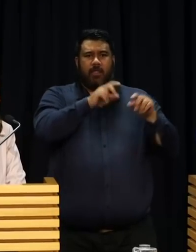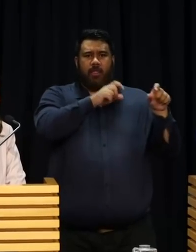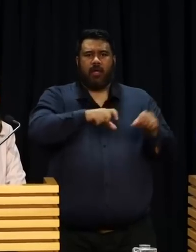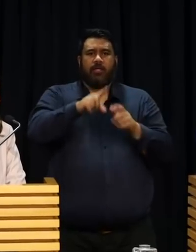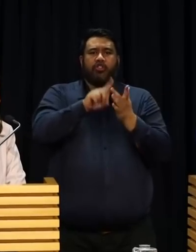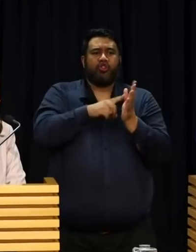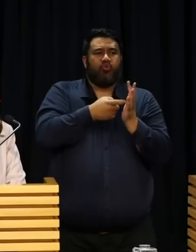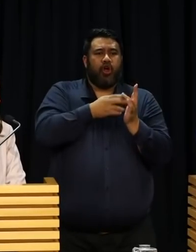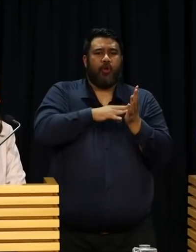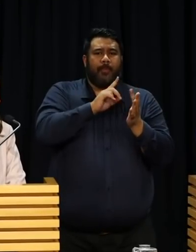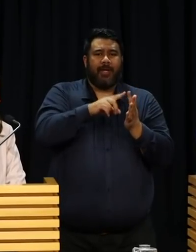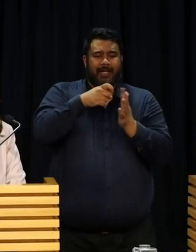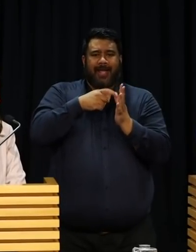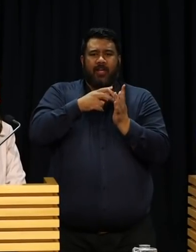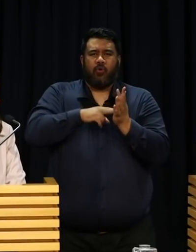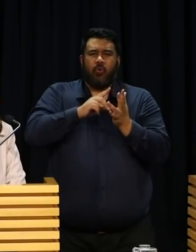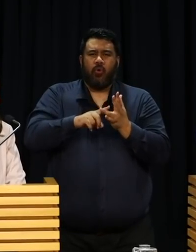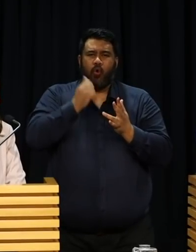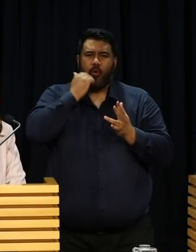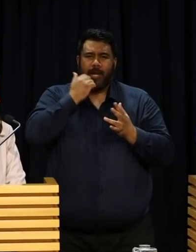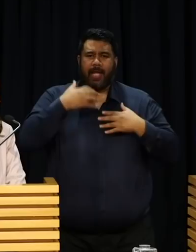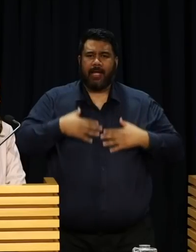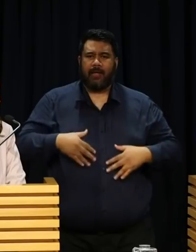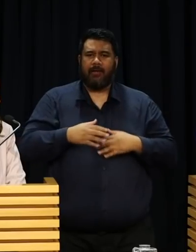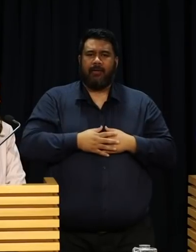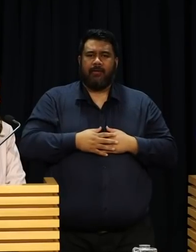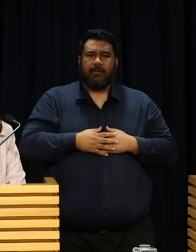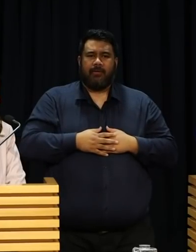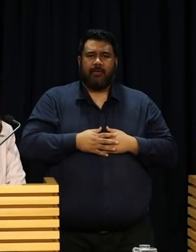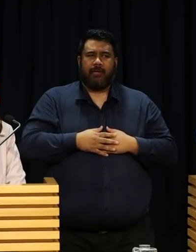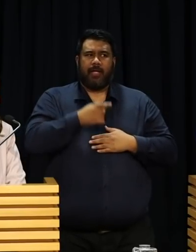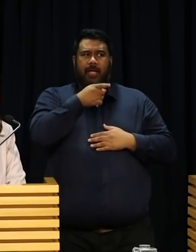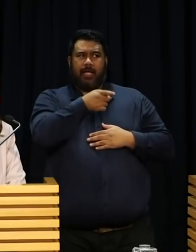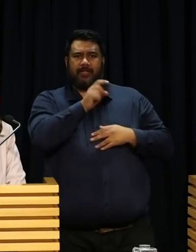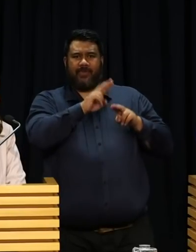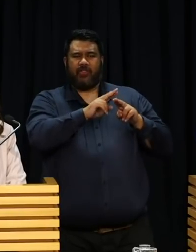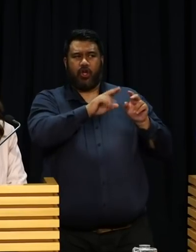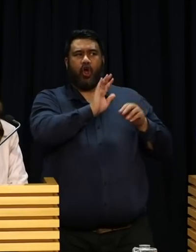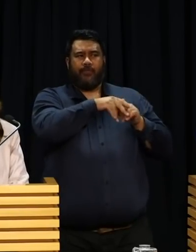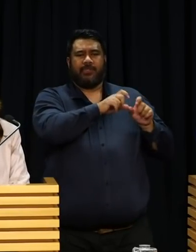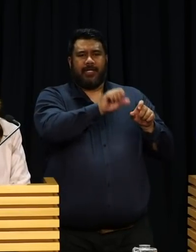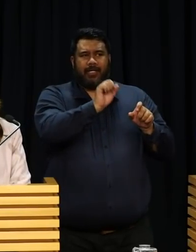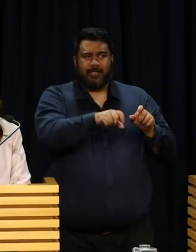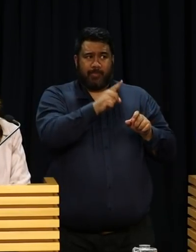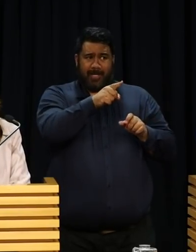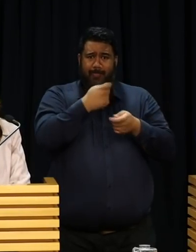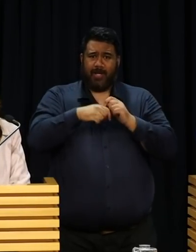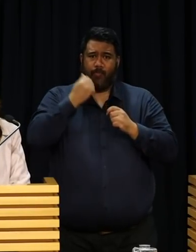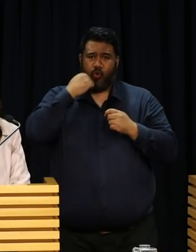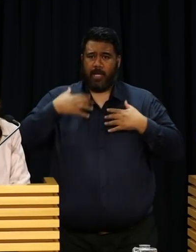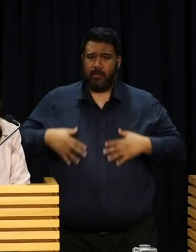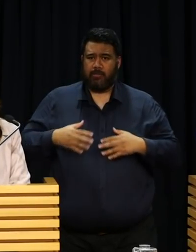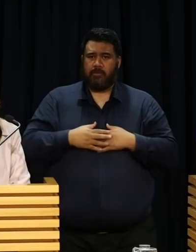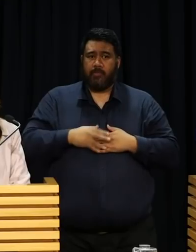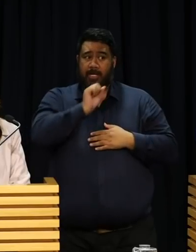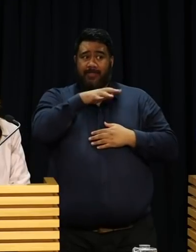Canel came back, and Jerome Canel was the product of that overstayer. There are a lot of similar stories. He won't talk